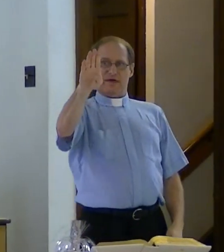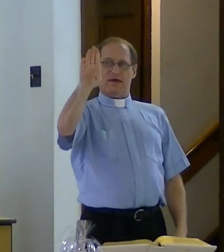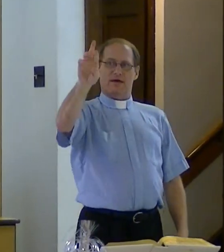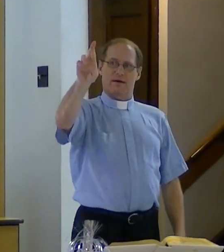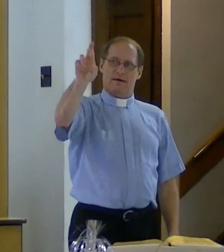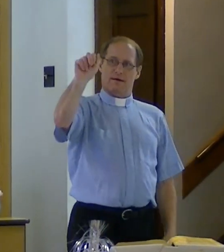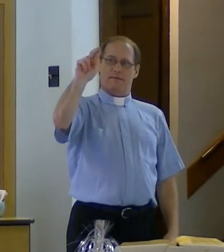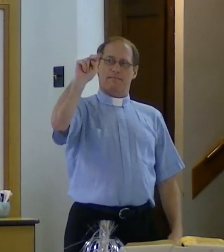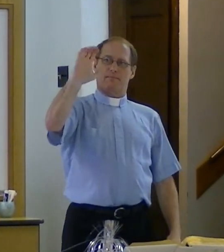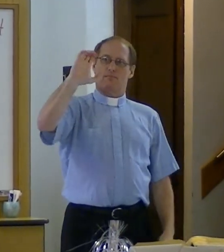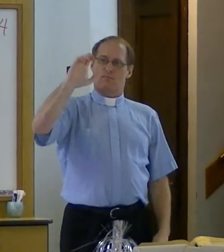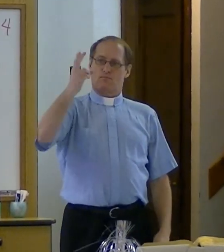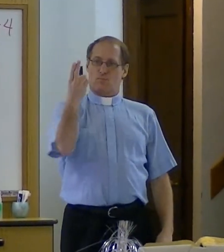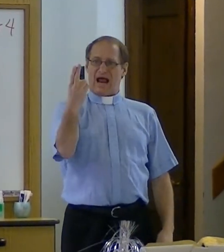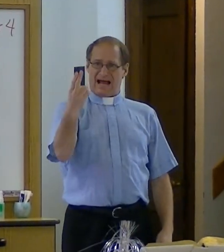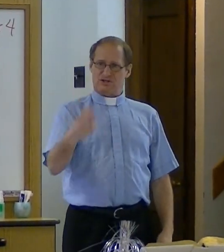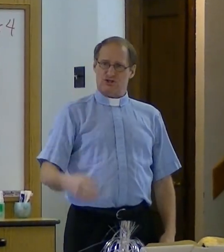The ranch,